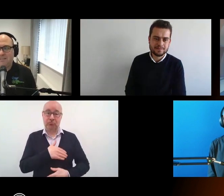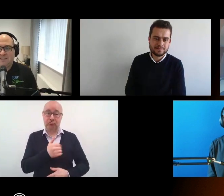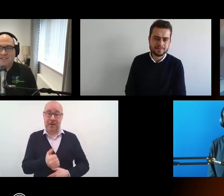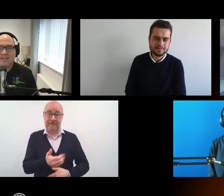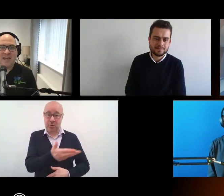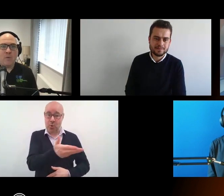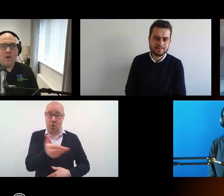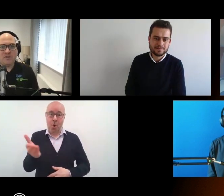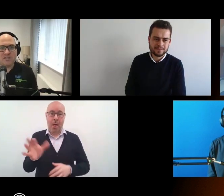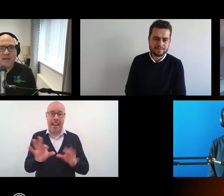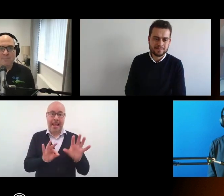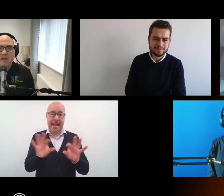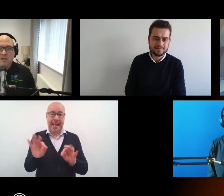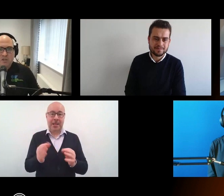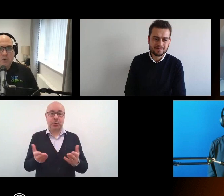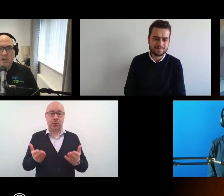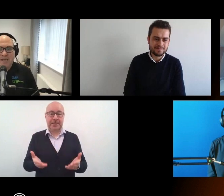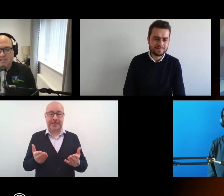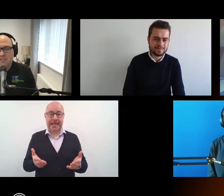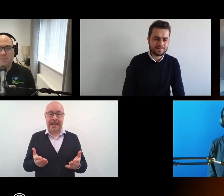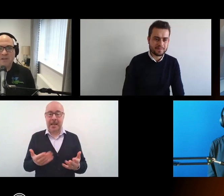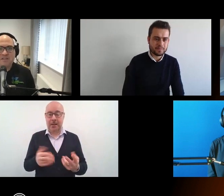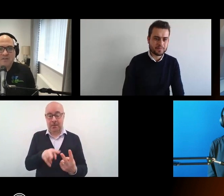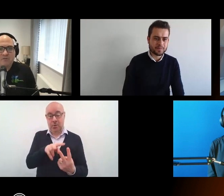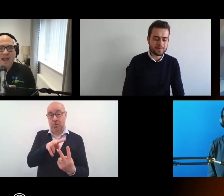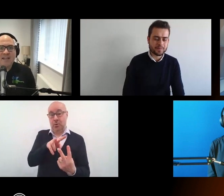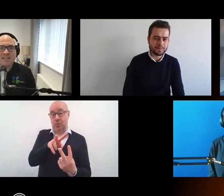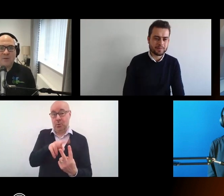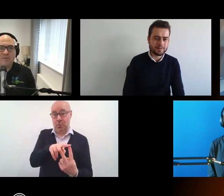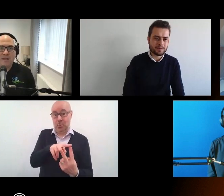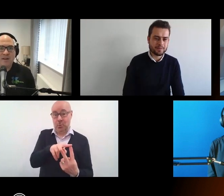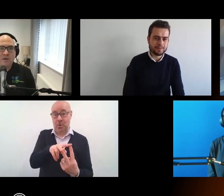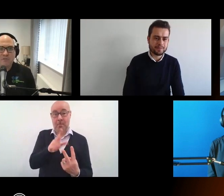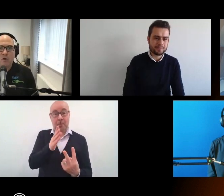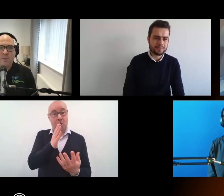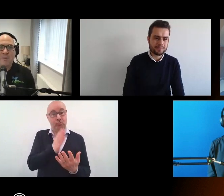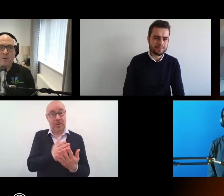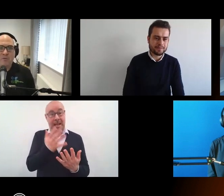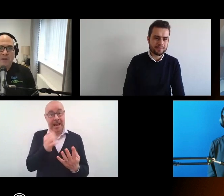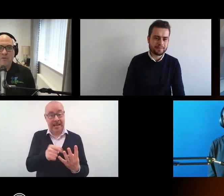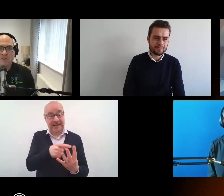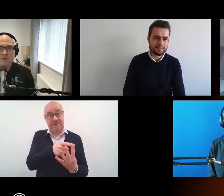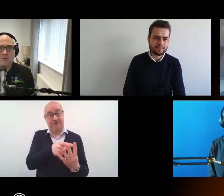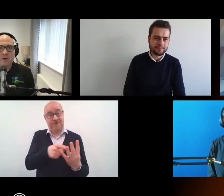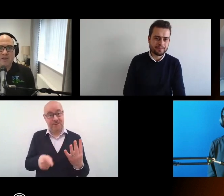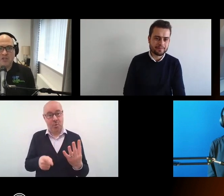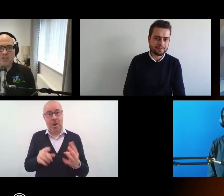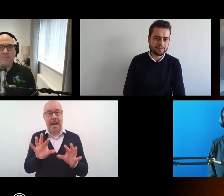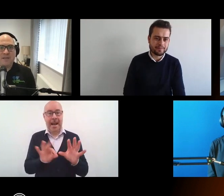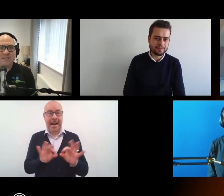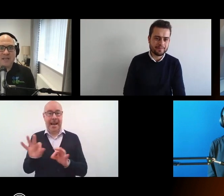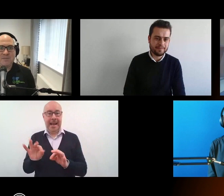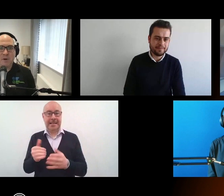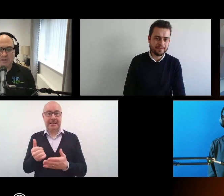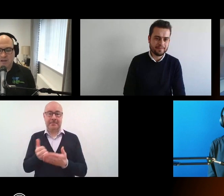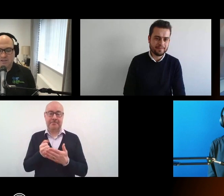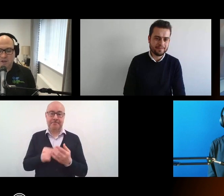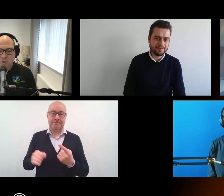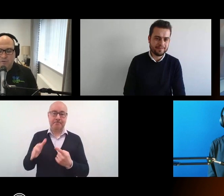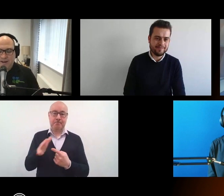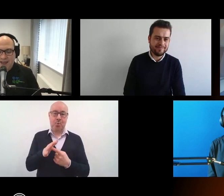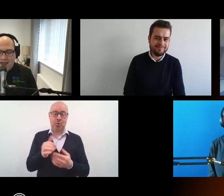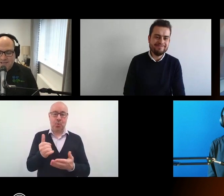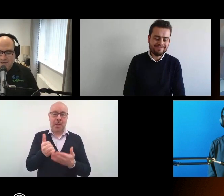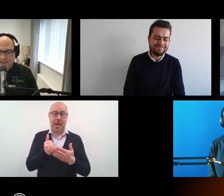my guests today. And I won't just name two guests, because in reality, we've had four people who've been critical to shaping today's